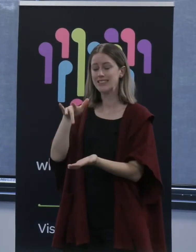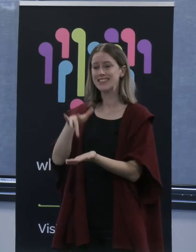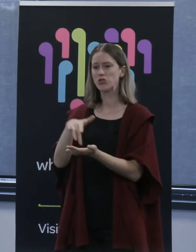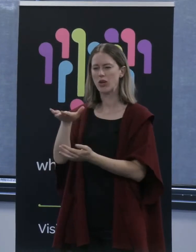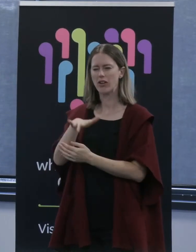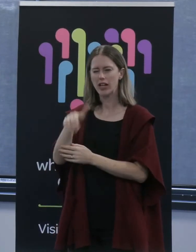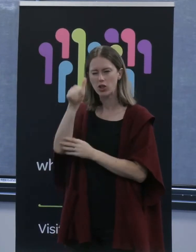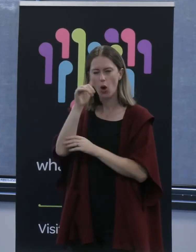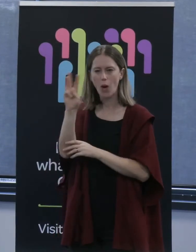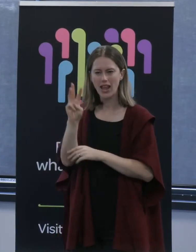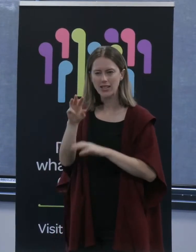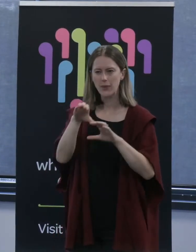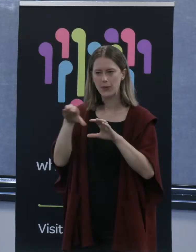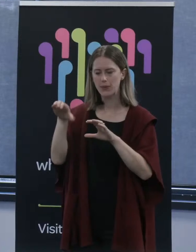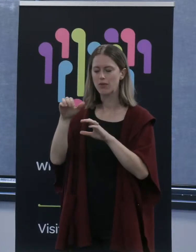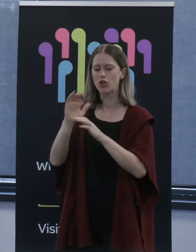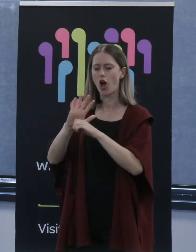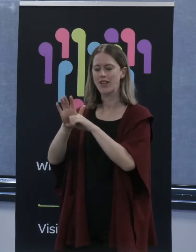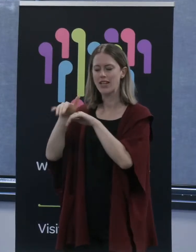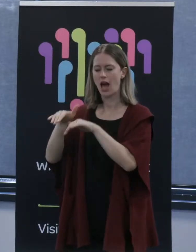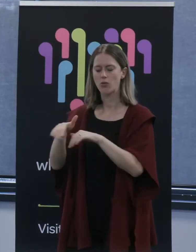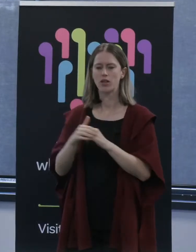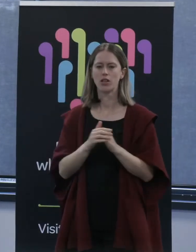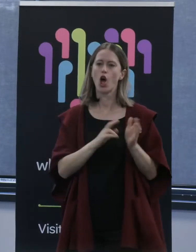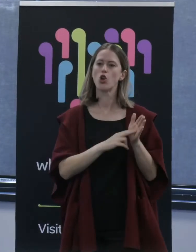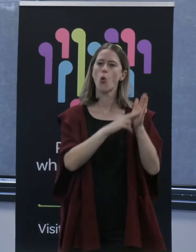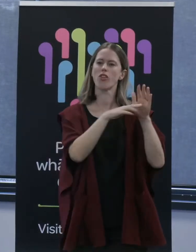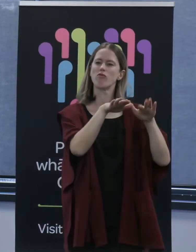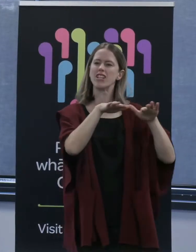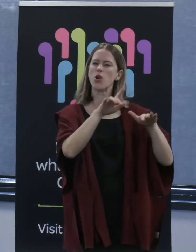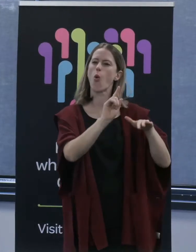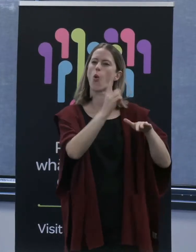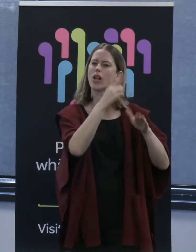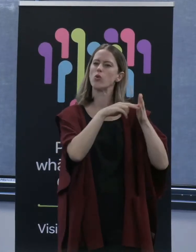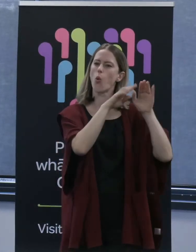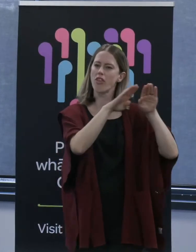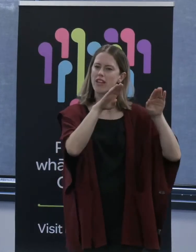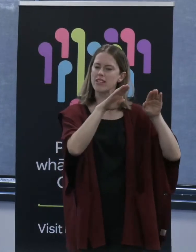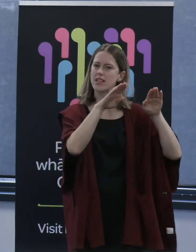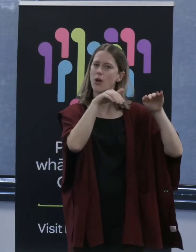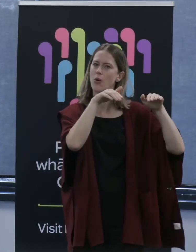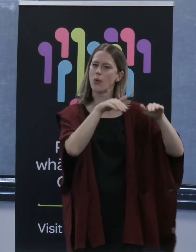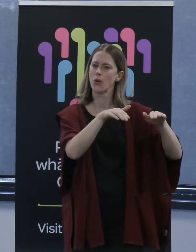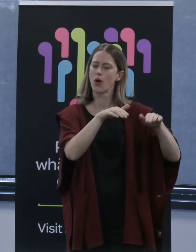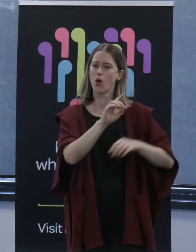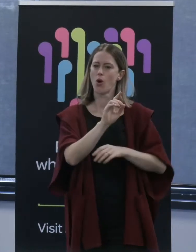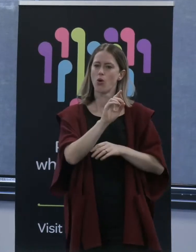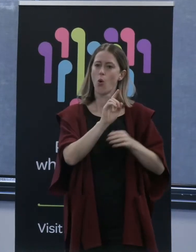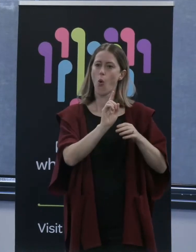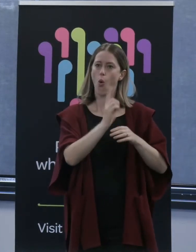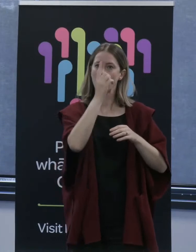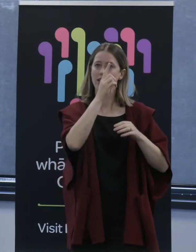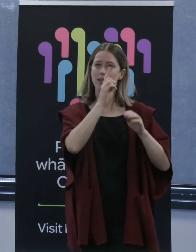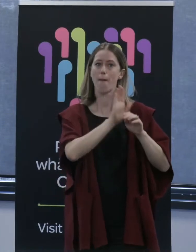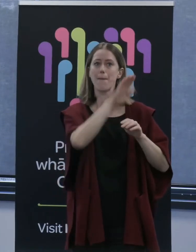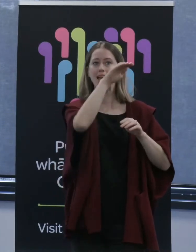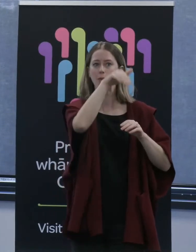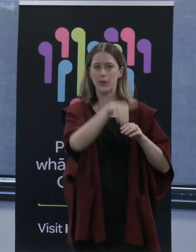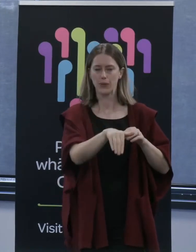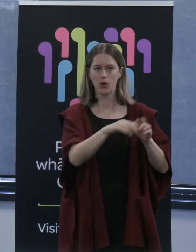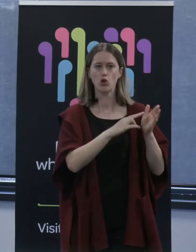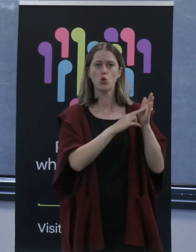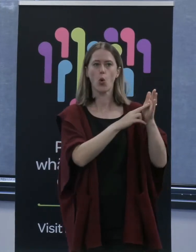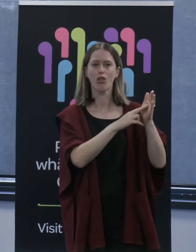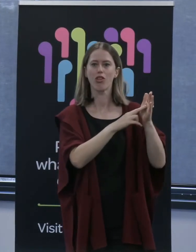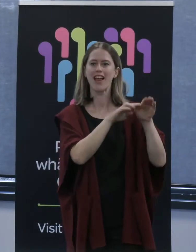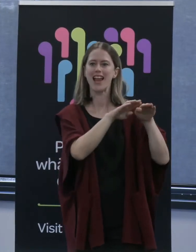is a part. In the northern region, we saw that early peak, and Northland was a bit slower to peak than the Metro Auckland